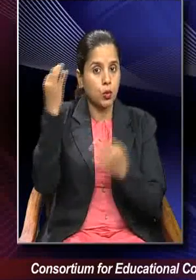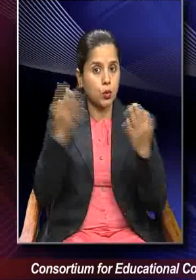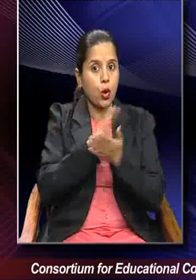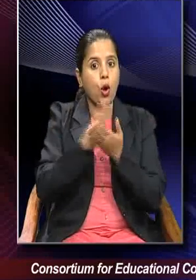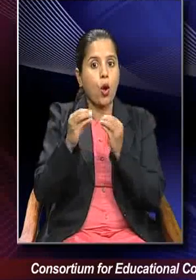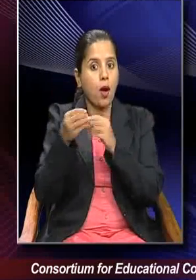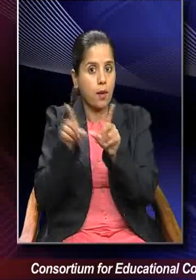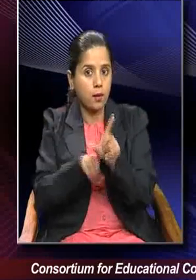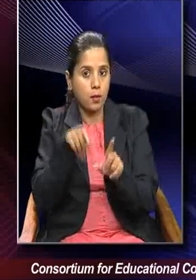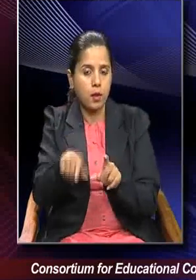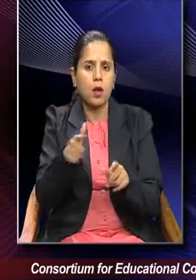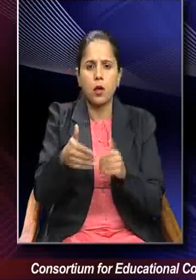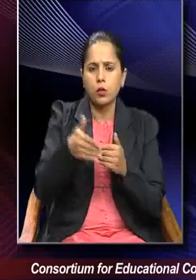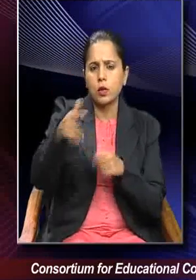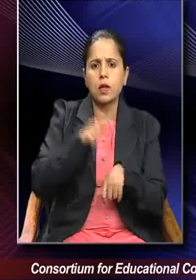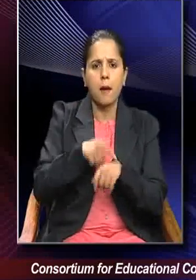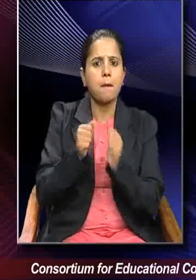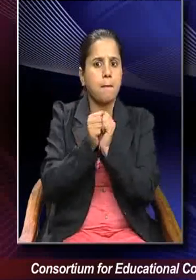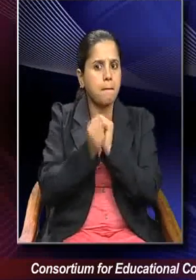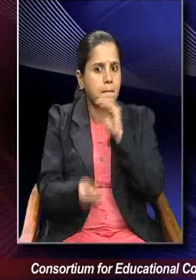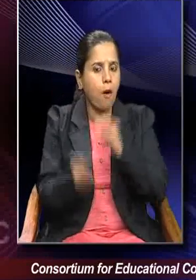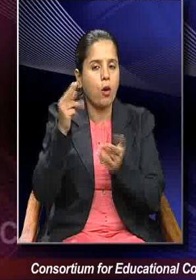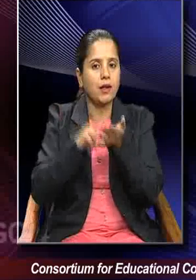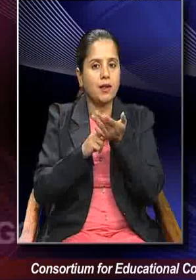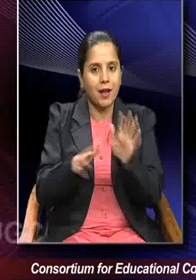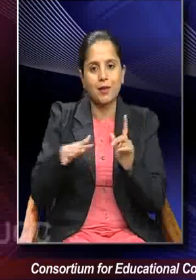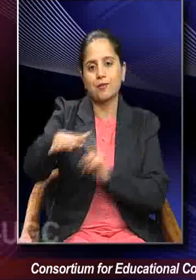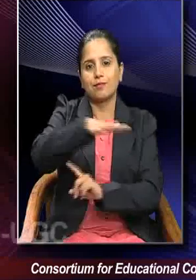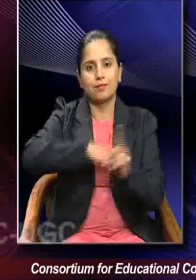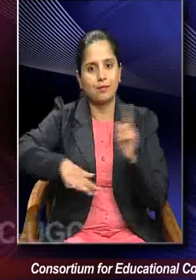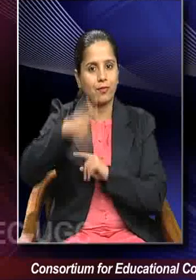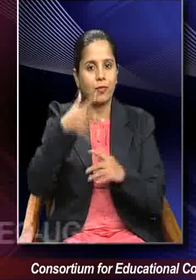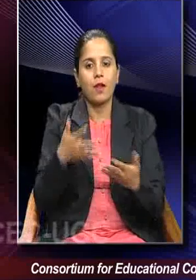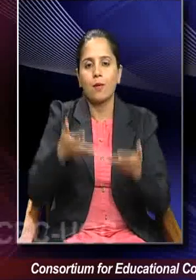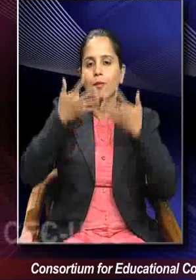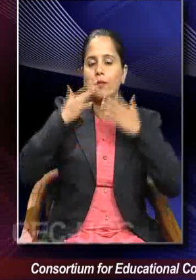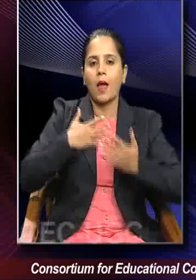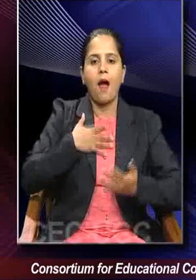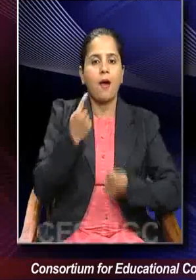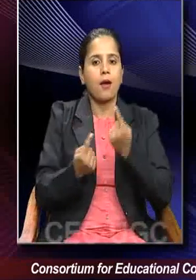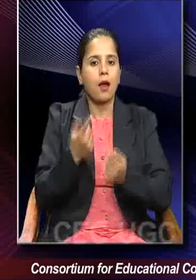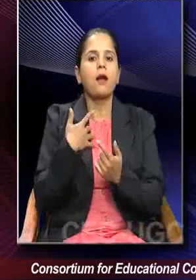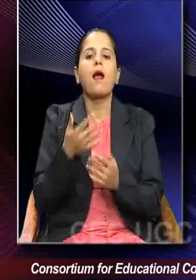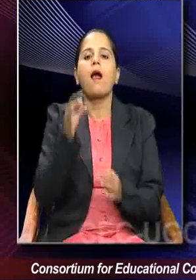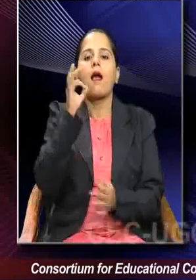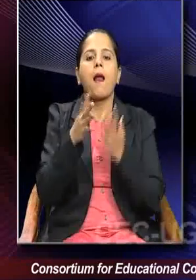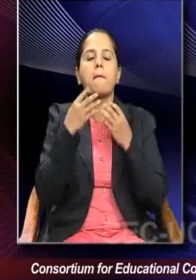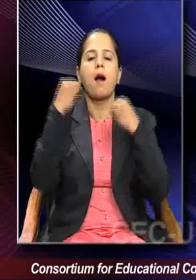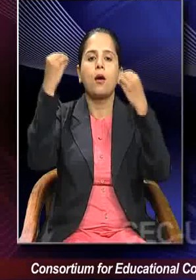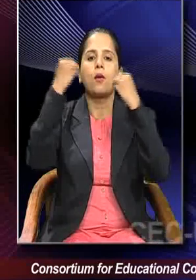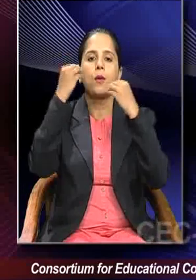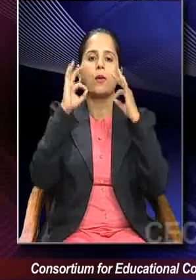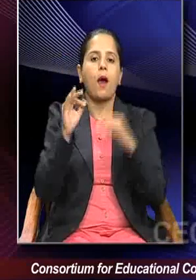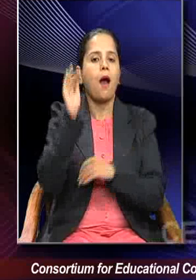hobbies, spending time in the nature, taking a warm bath, listening